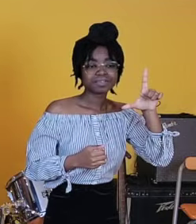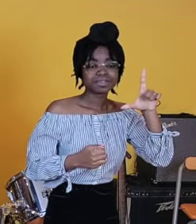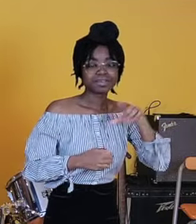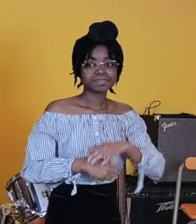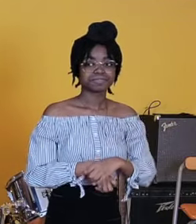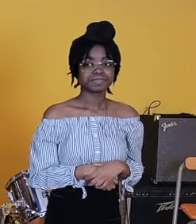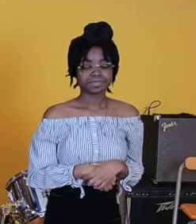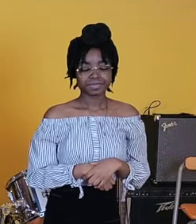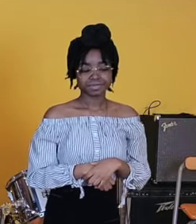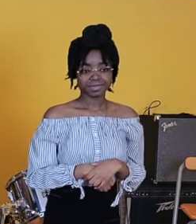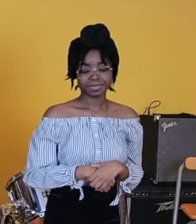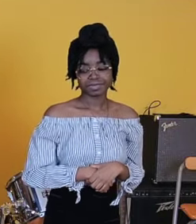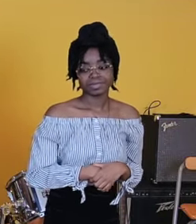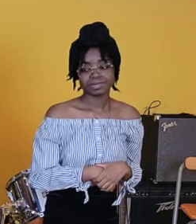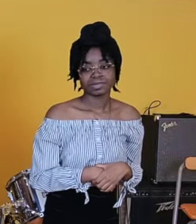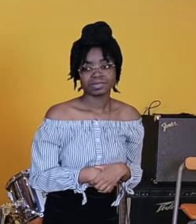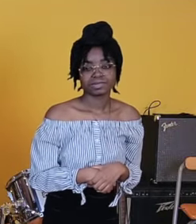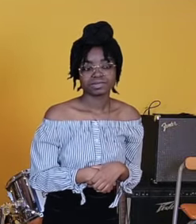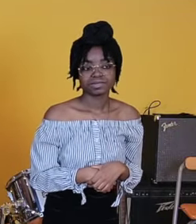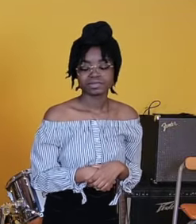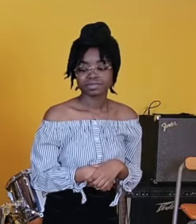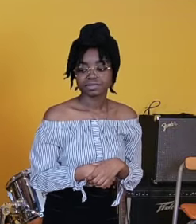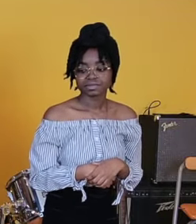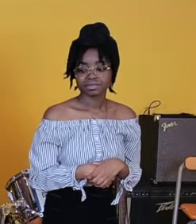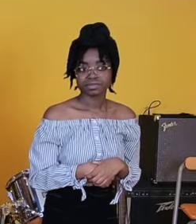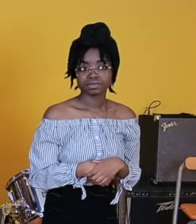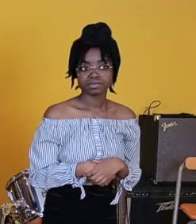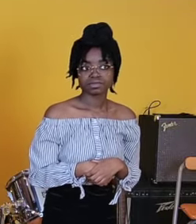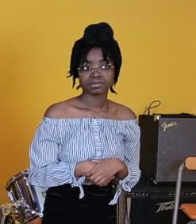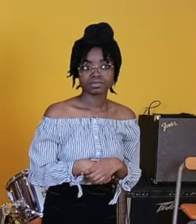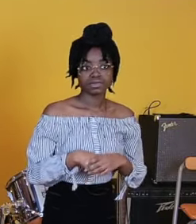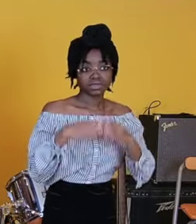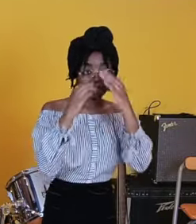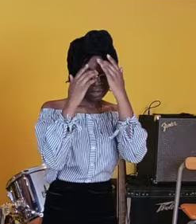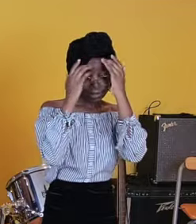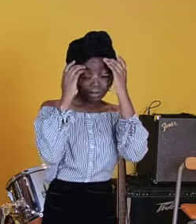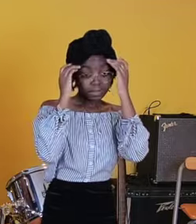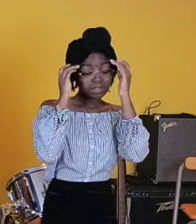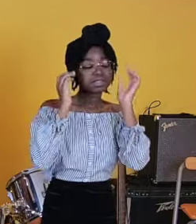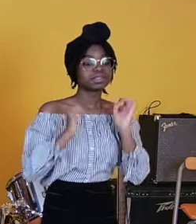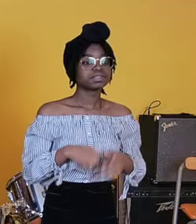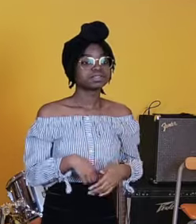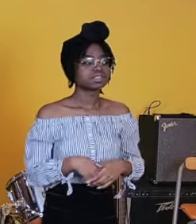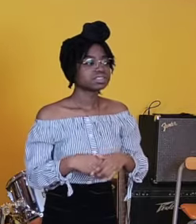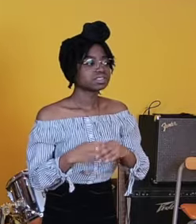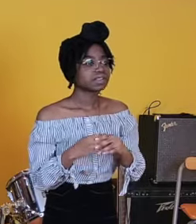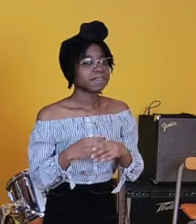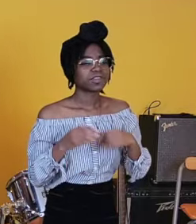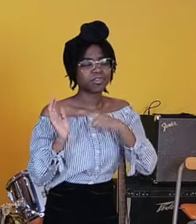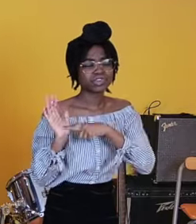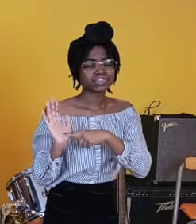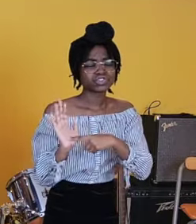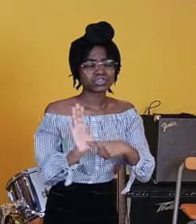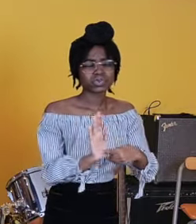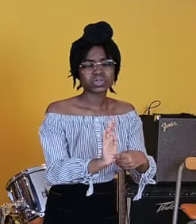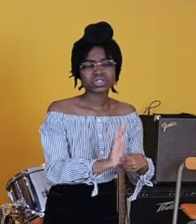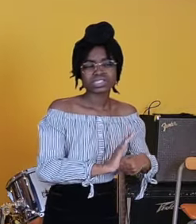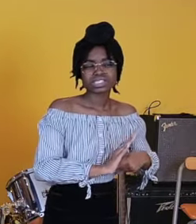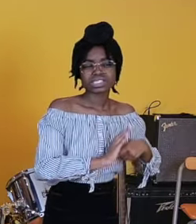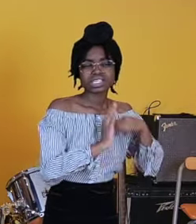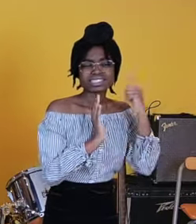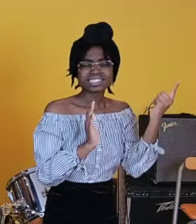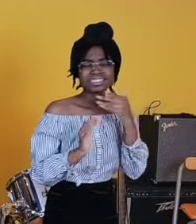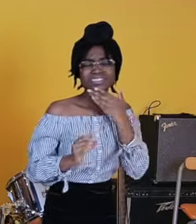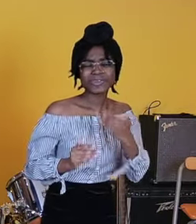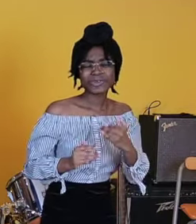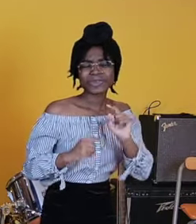something about something positive about Father Adam. Because remember, we're talking about Adam, right? And so the fact that Abel